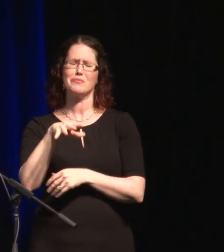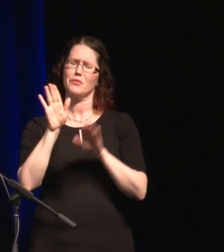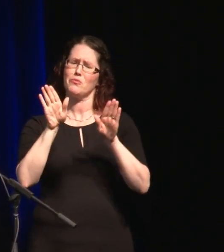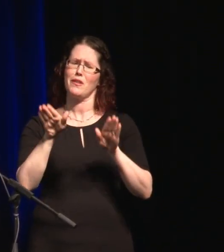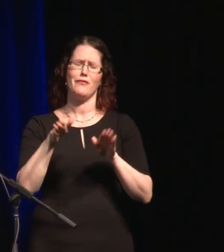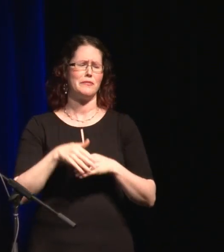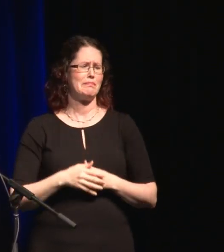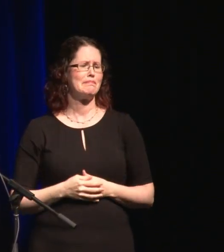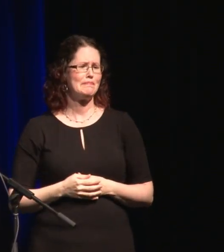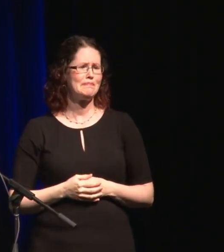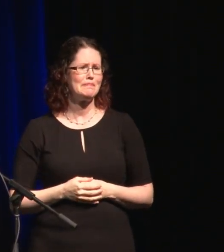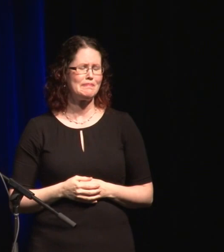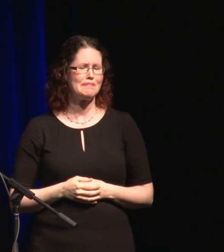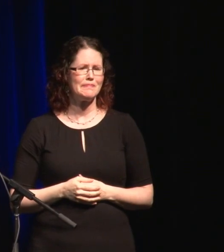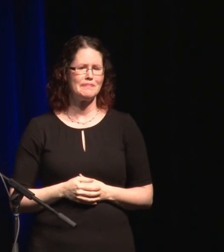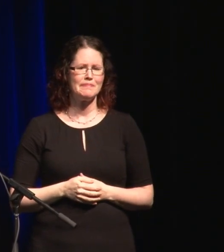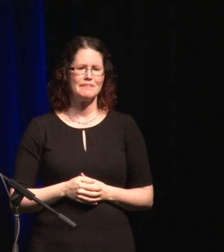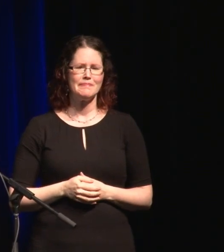thing.